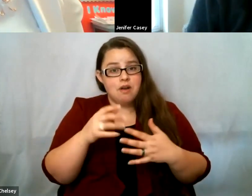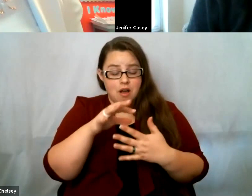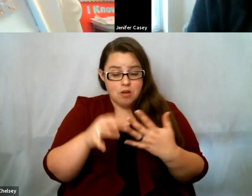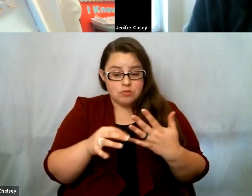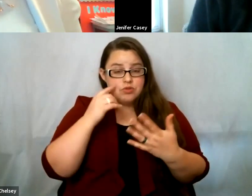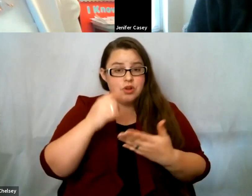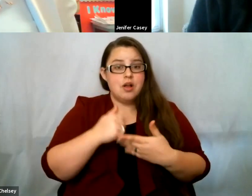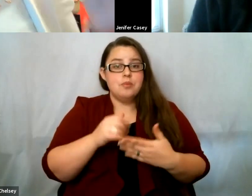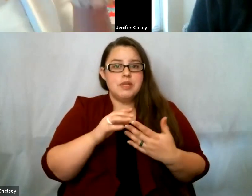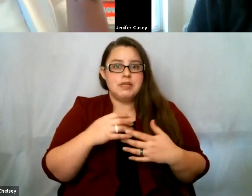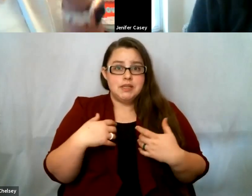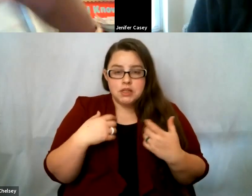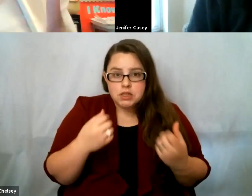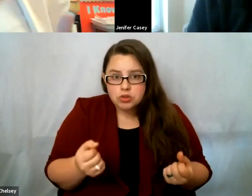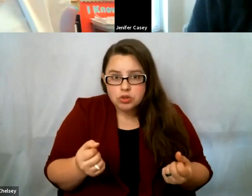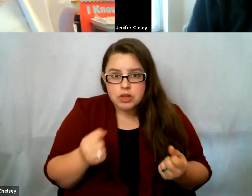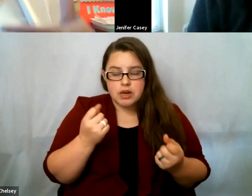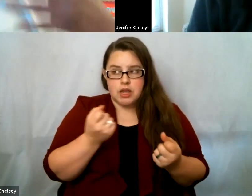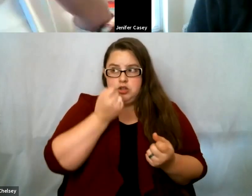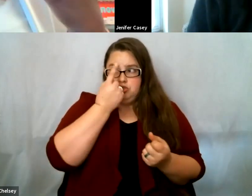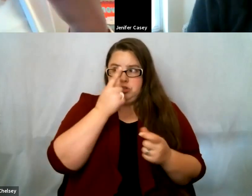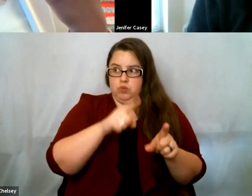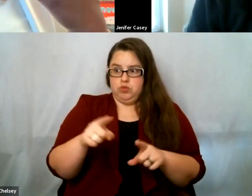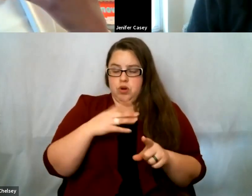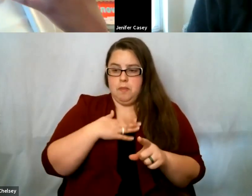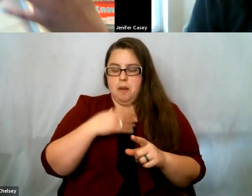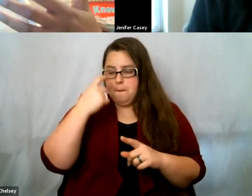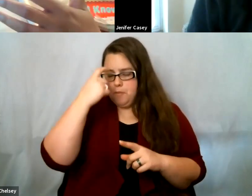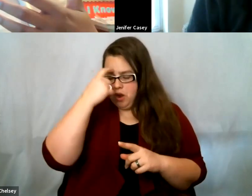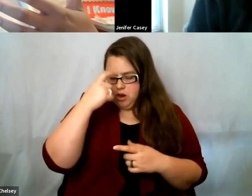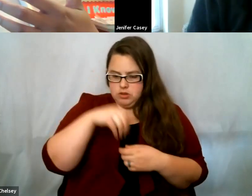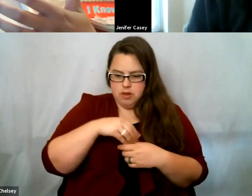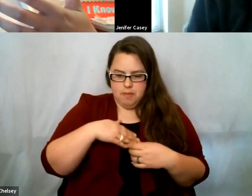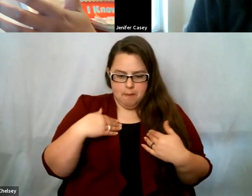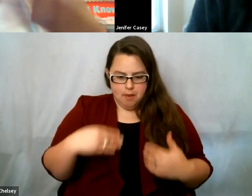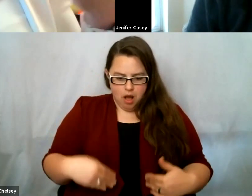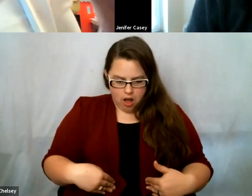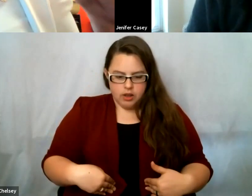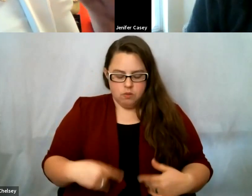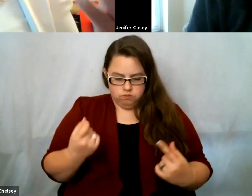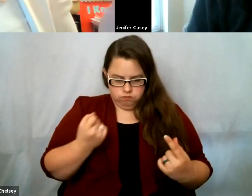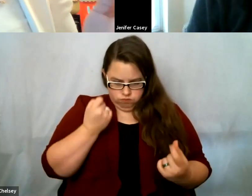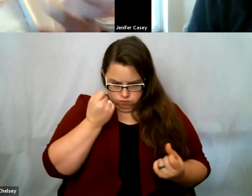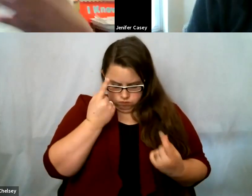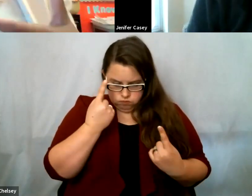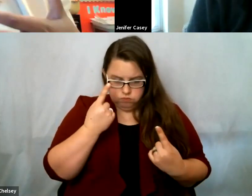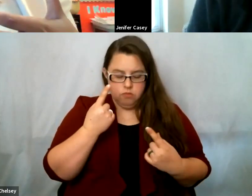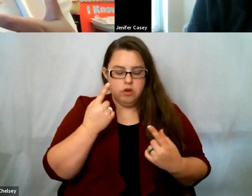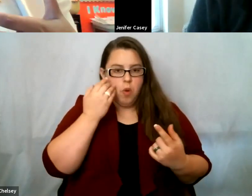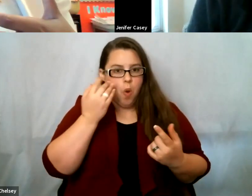I'm understanding what's going on in my brain and my body, when I'm triggered,